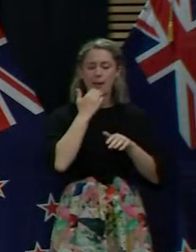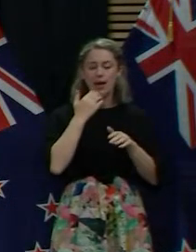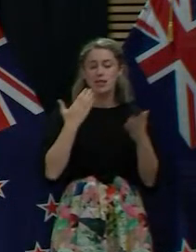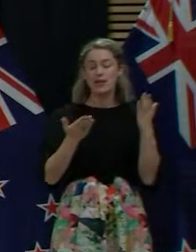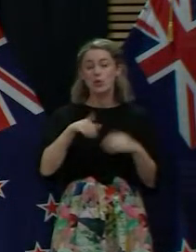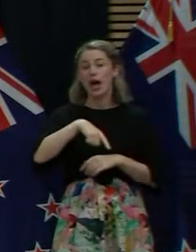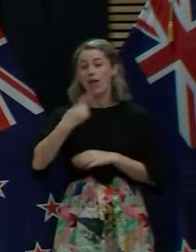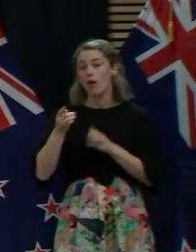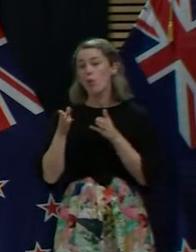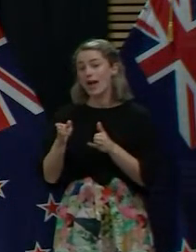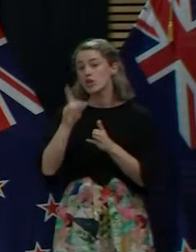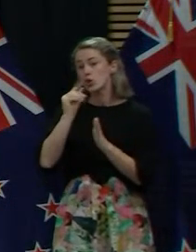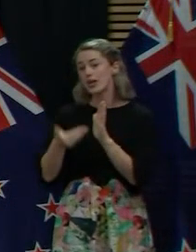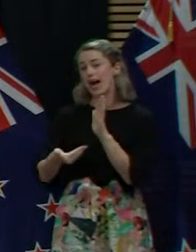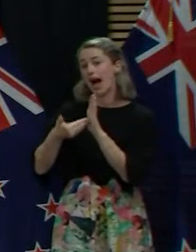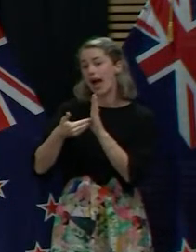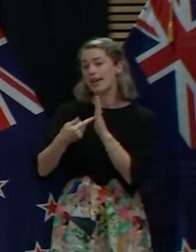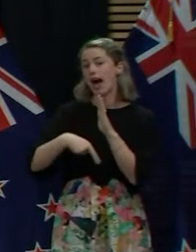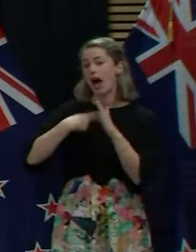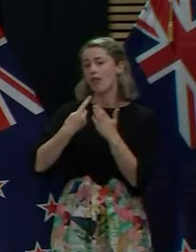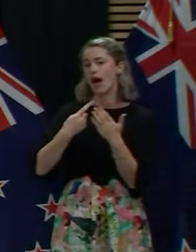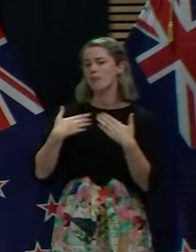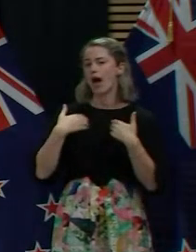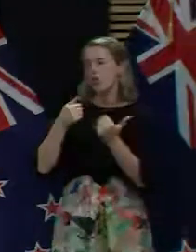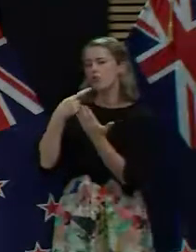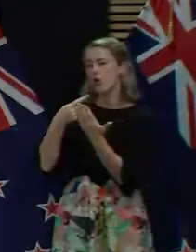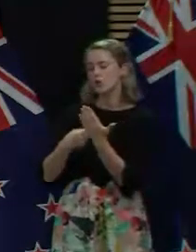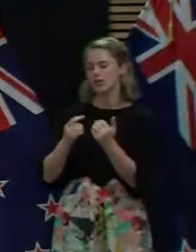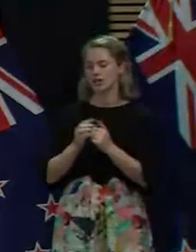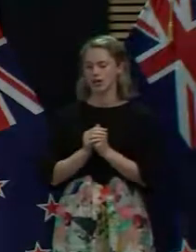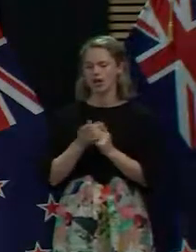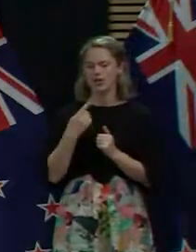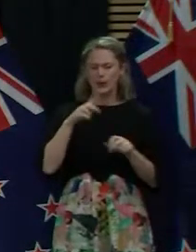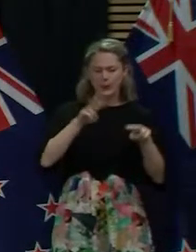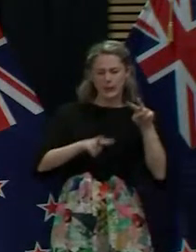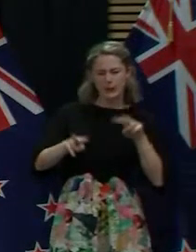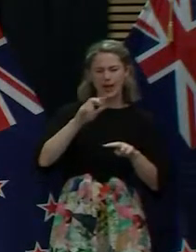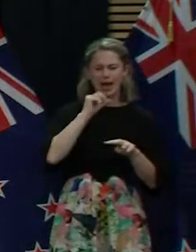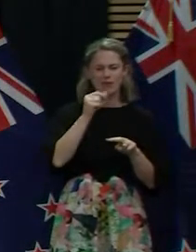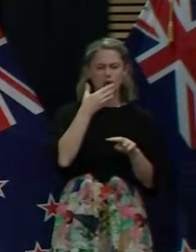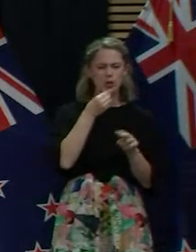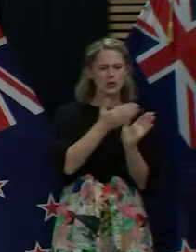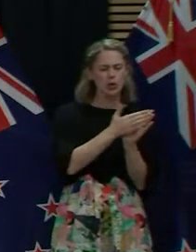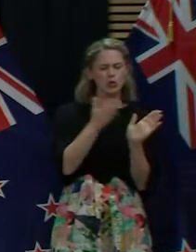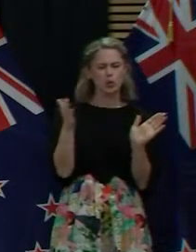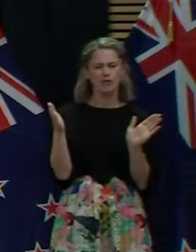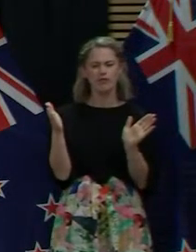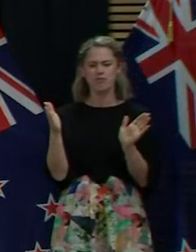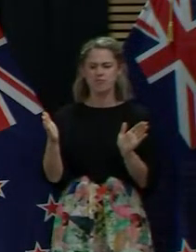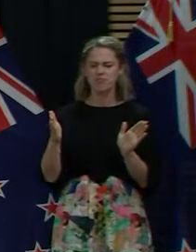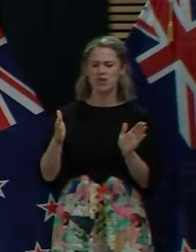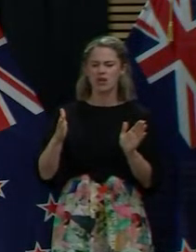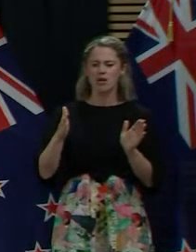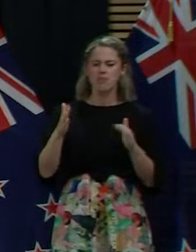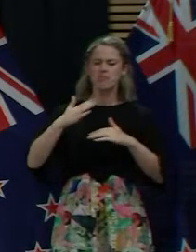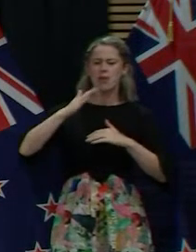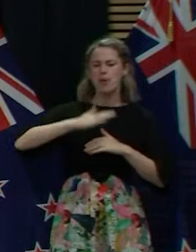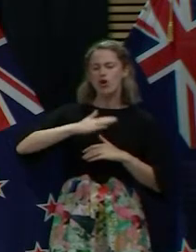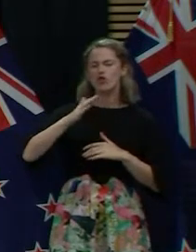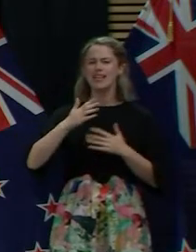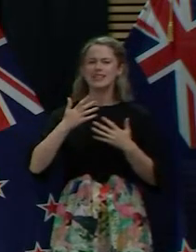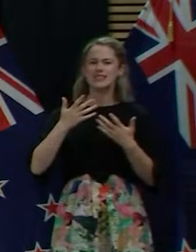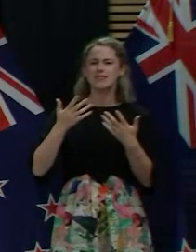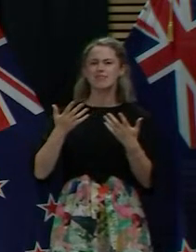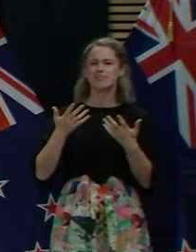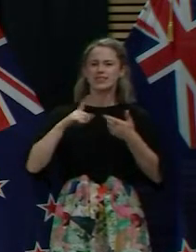public health measures that we might put in place. So we looked at what would happen if we were to use a suite of moderate, sustainable public health measures, such